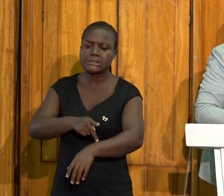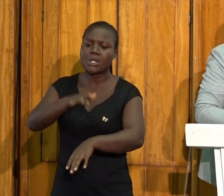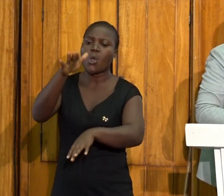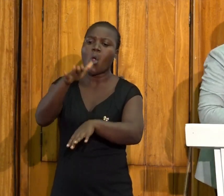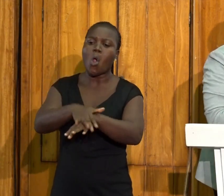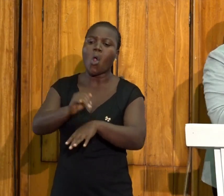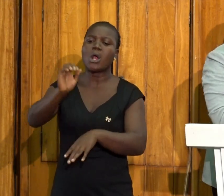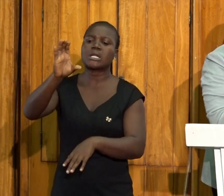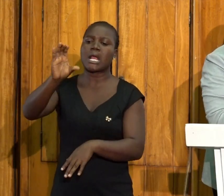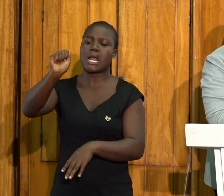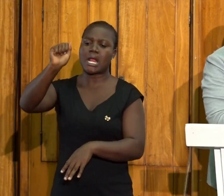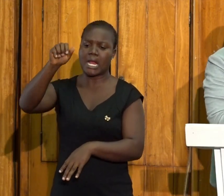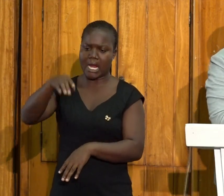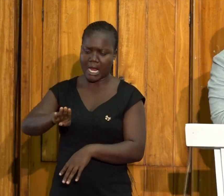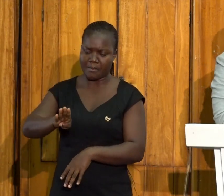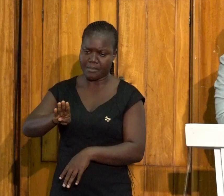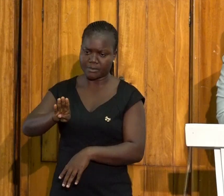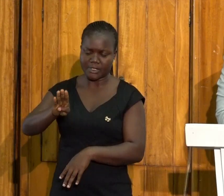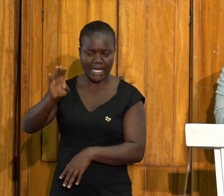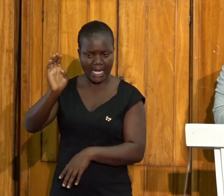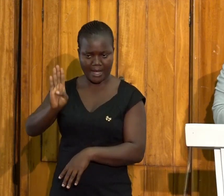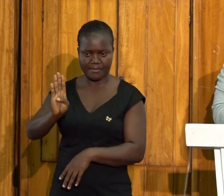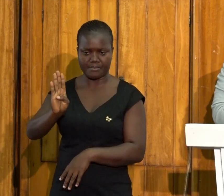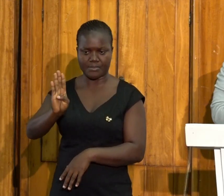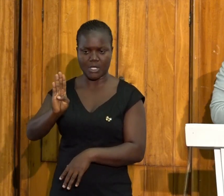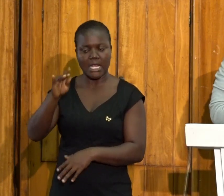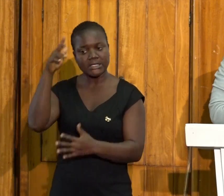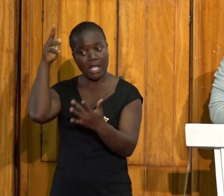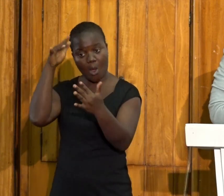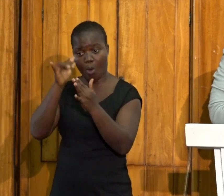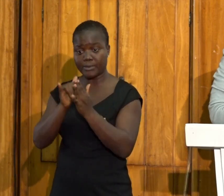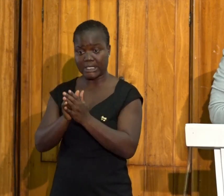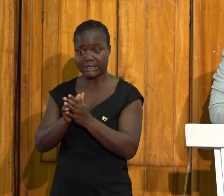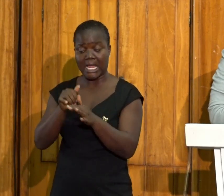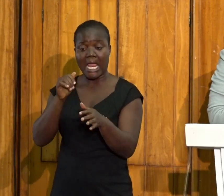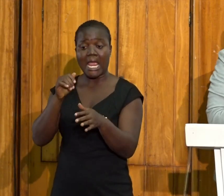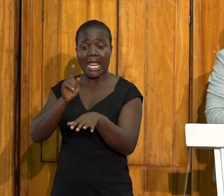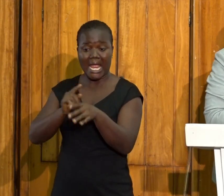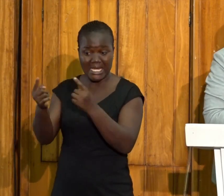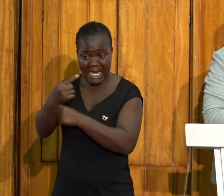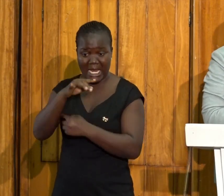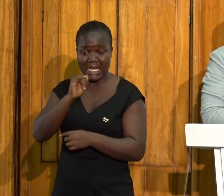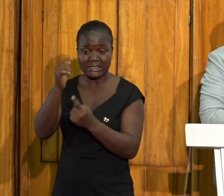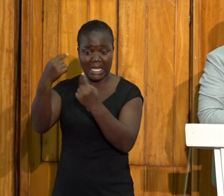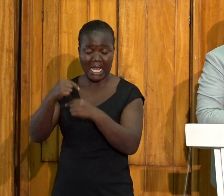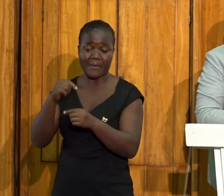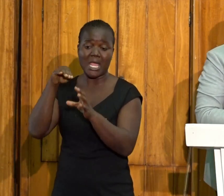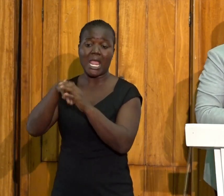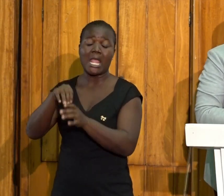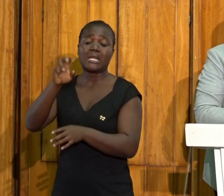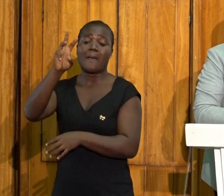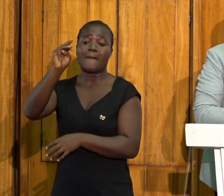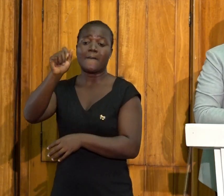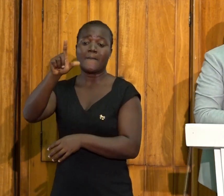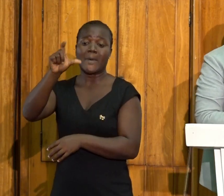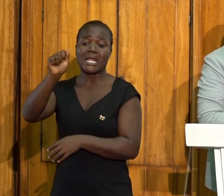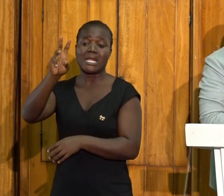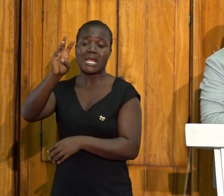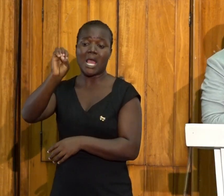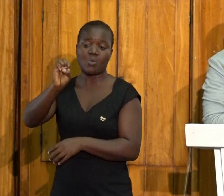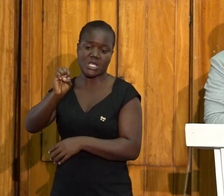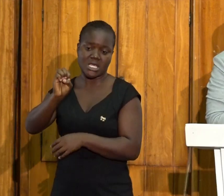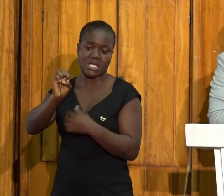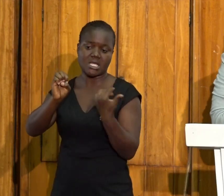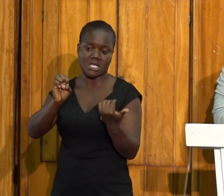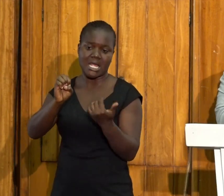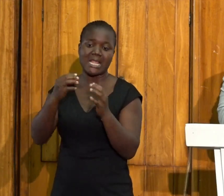CAB, right? So it's our hope that as LEN is coming in Malawi, we may expand this group and have a